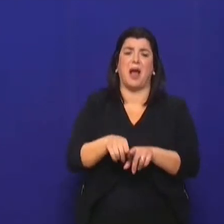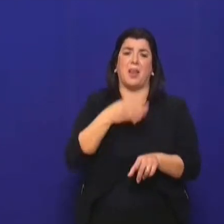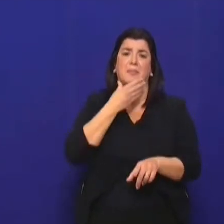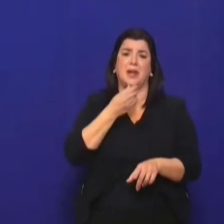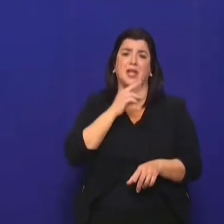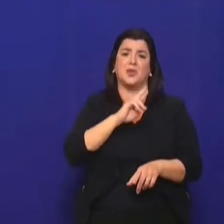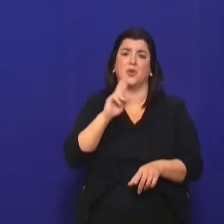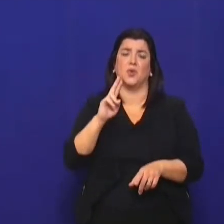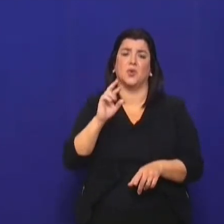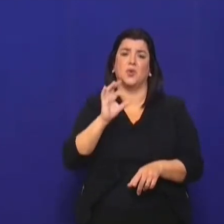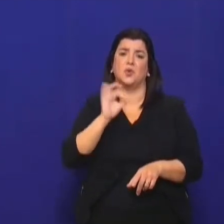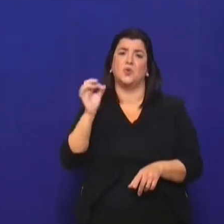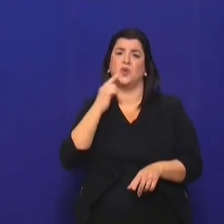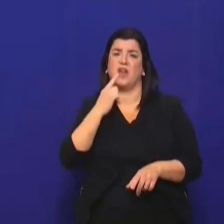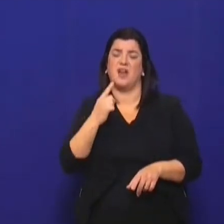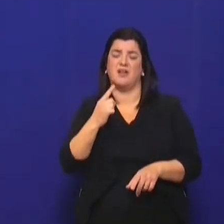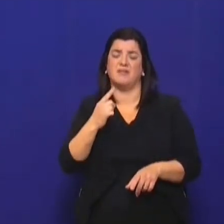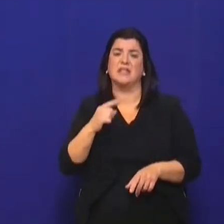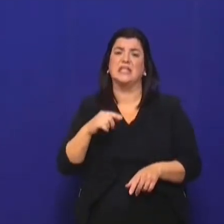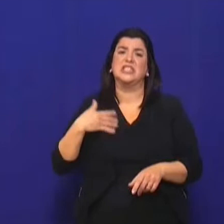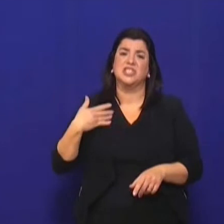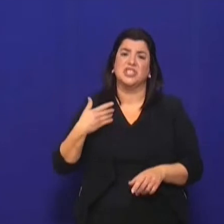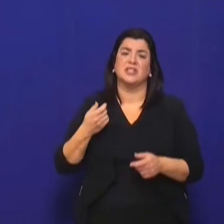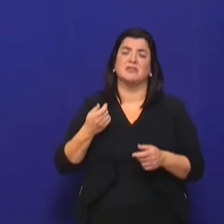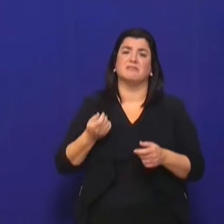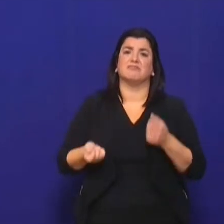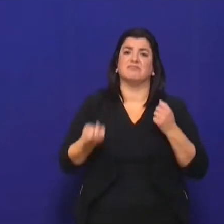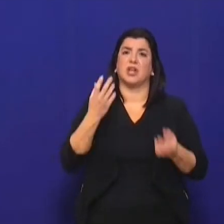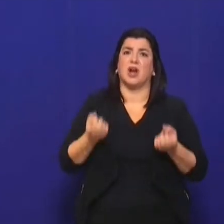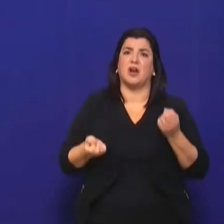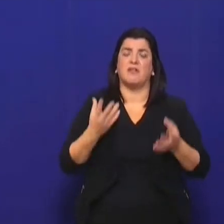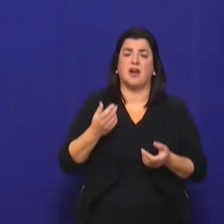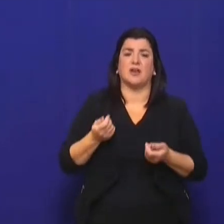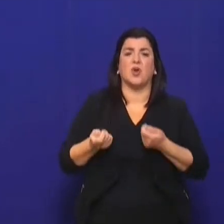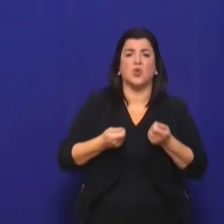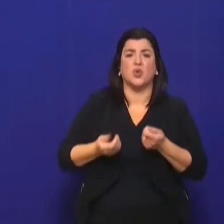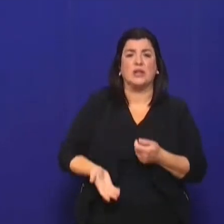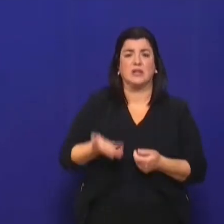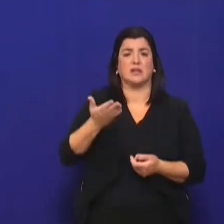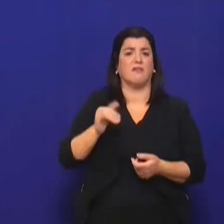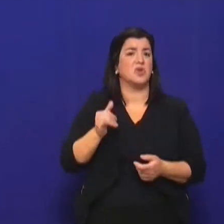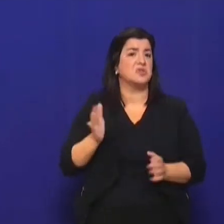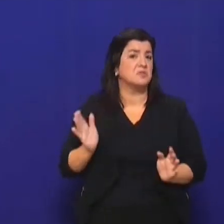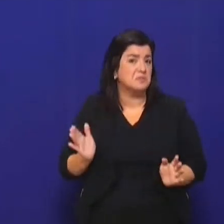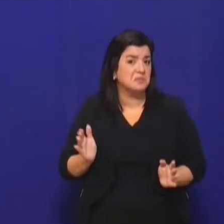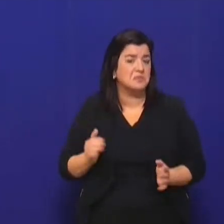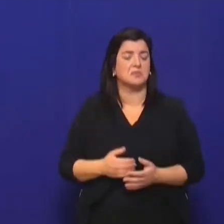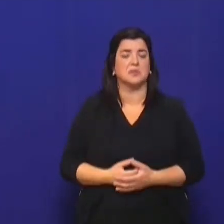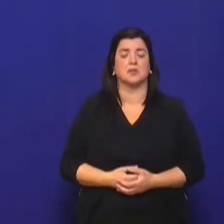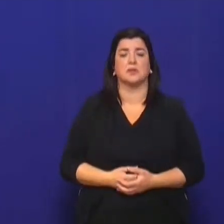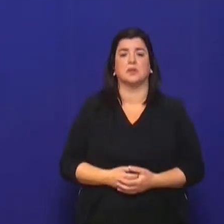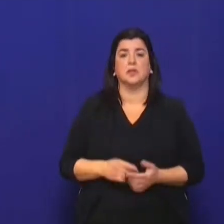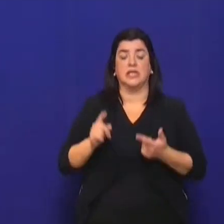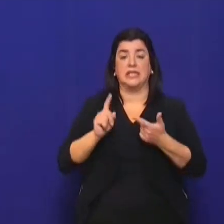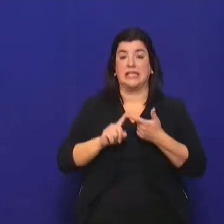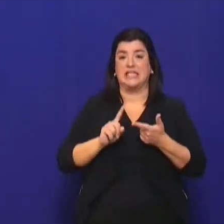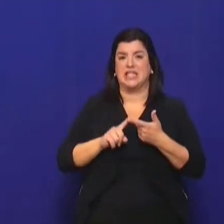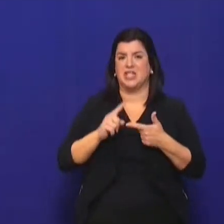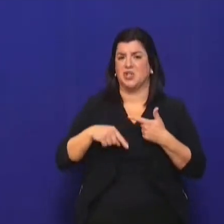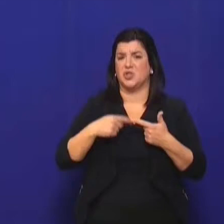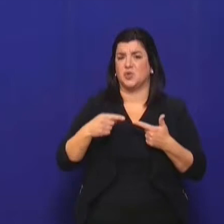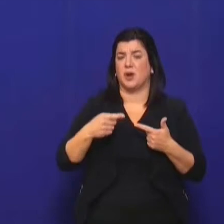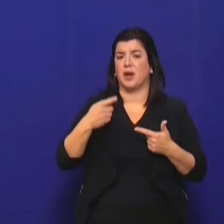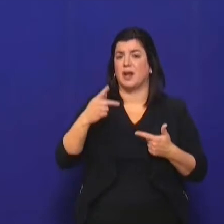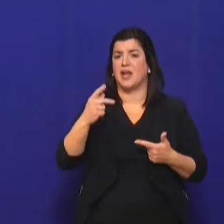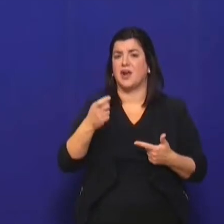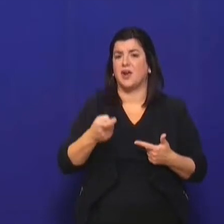l-miliet. U t-tieni mistoqsija dwar il-konsulent Kenneth Grek. Tista' forsi tina iżjed informazzjoni dwar il-proġett li ħajkun qed jaħdem